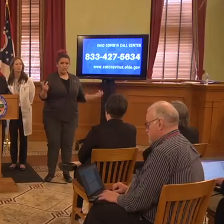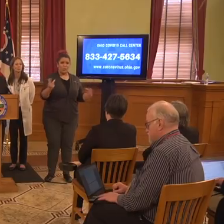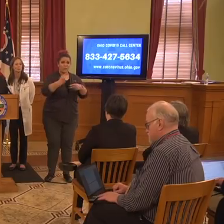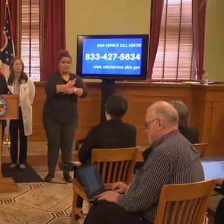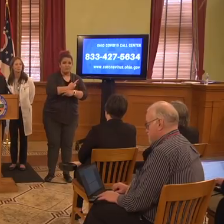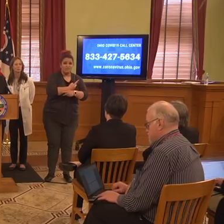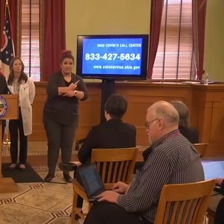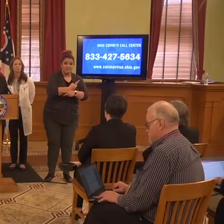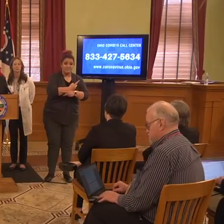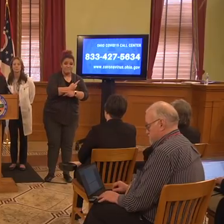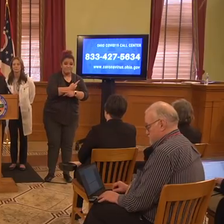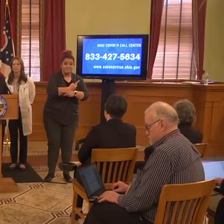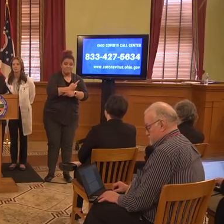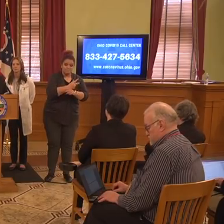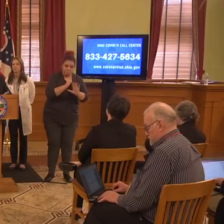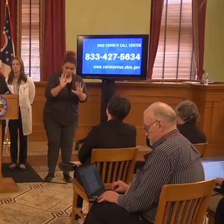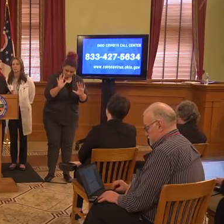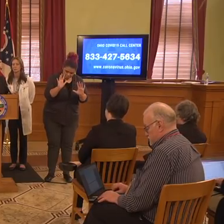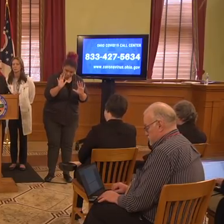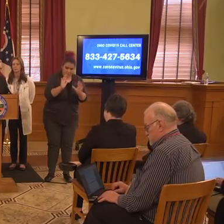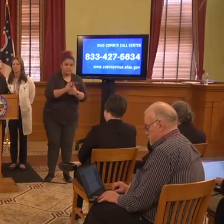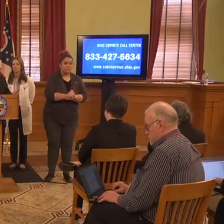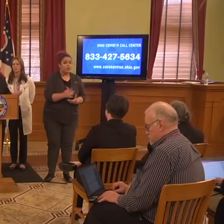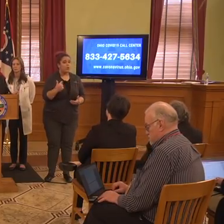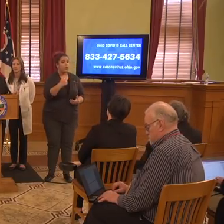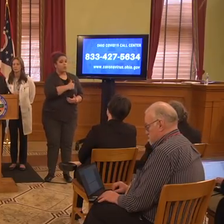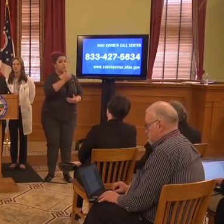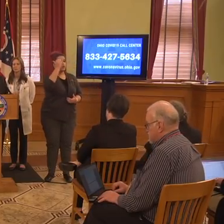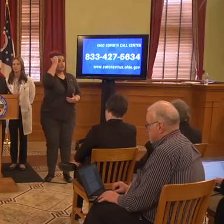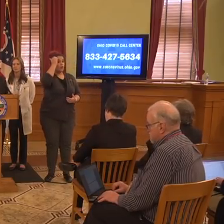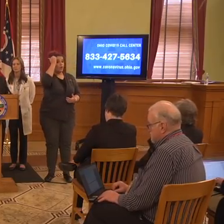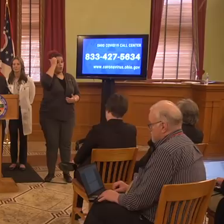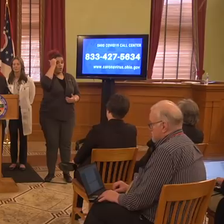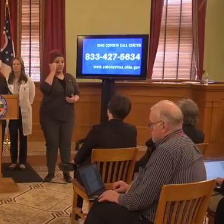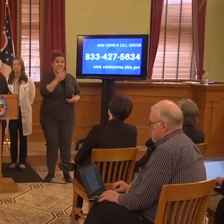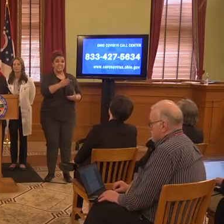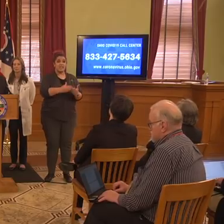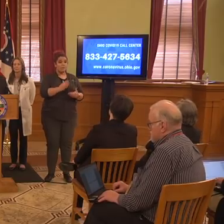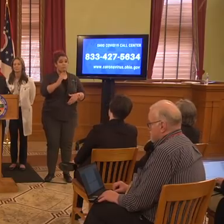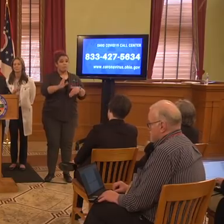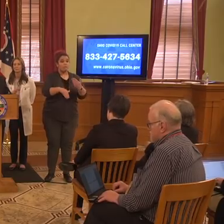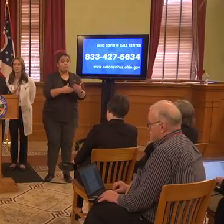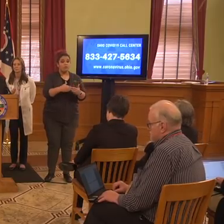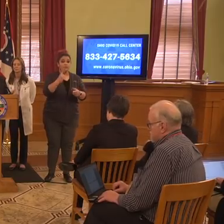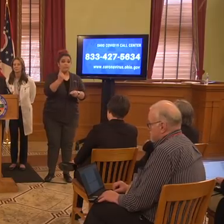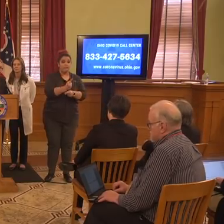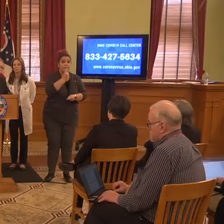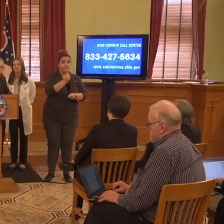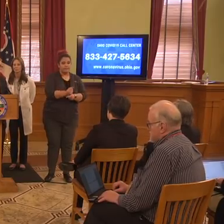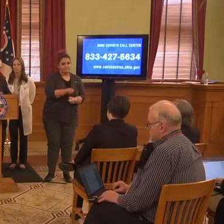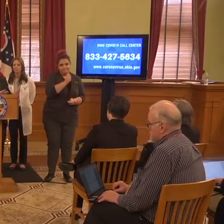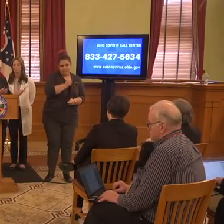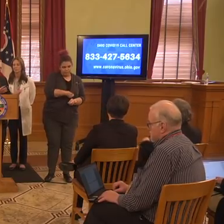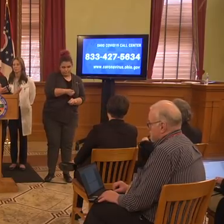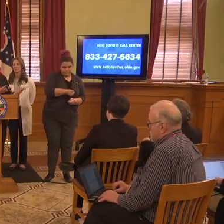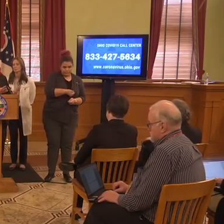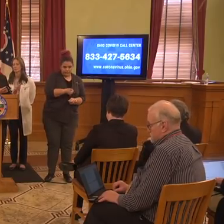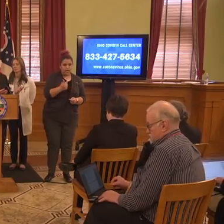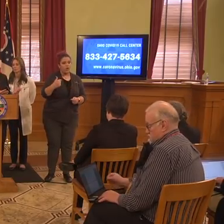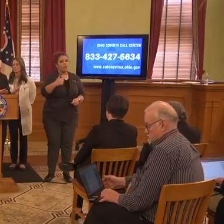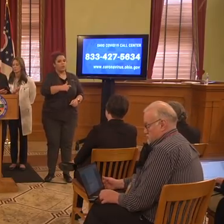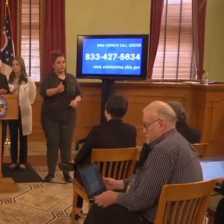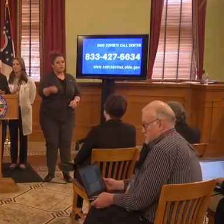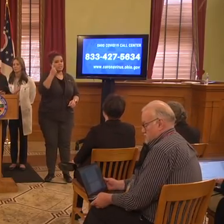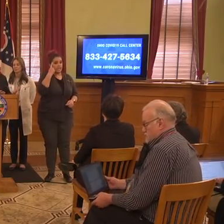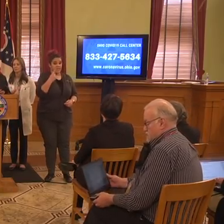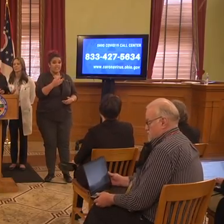damage? So we know that some things are not going to be the way they should be. We know that there'll be some kids who,